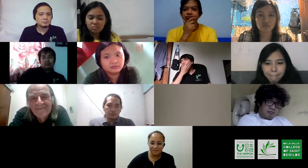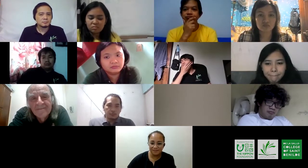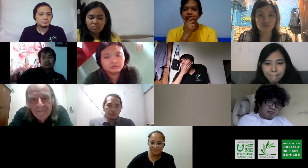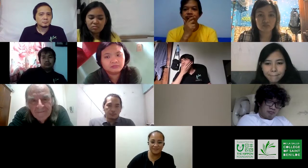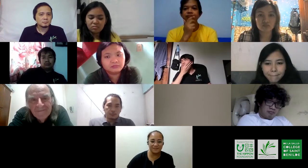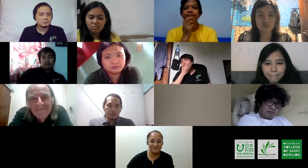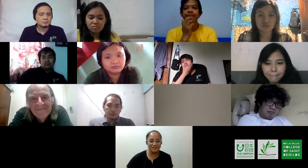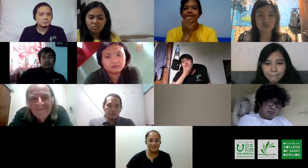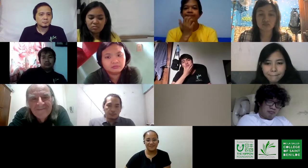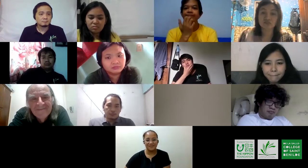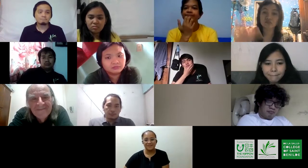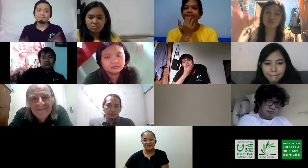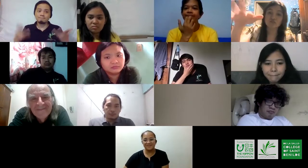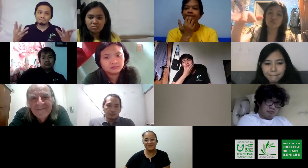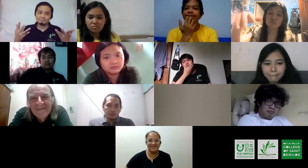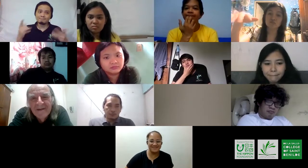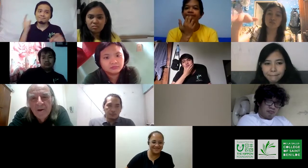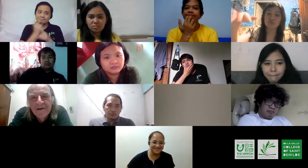Hmm.